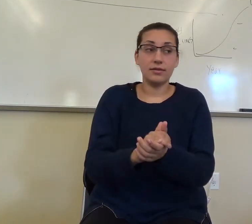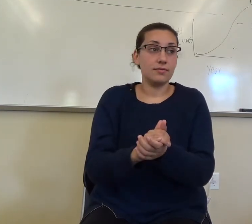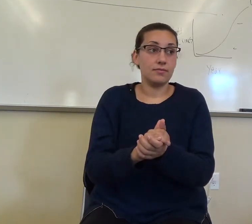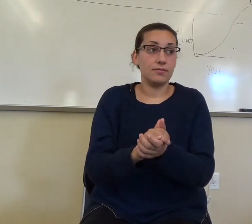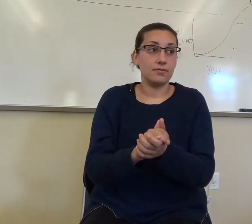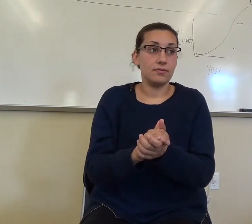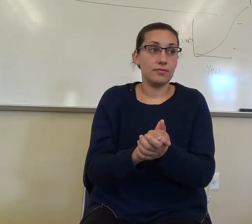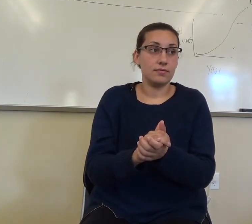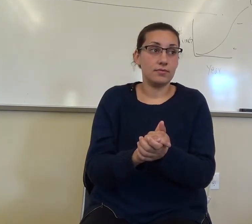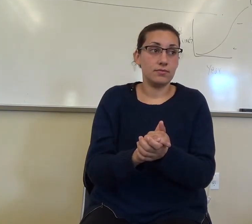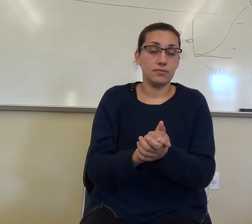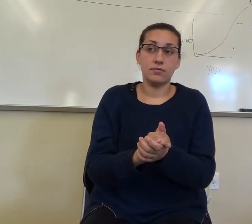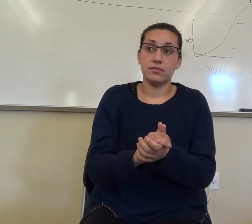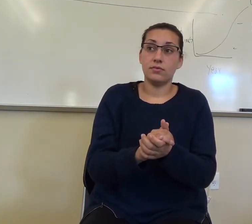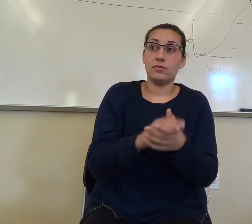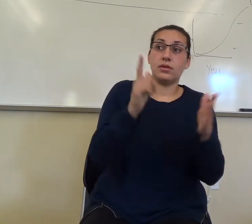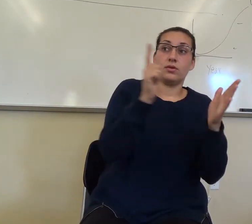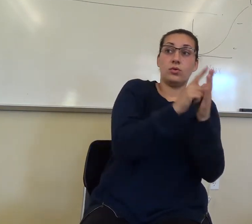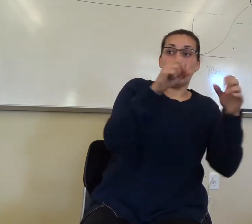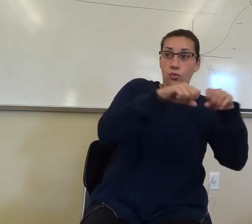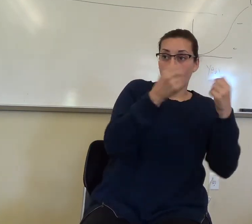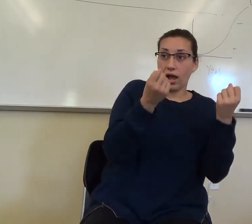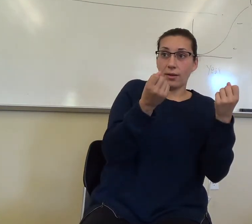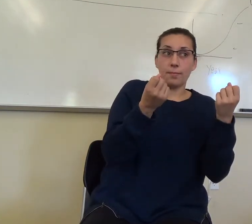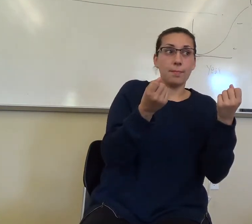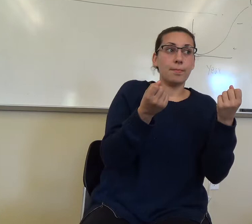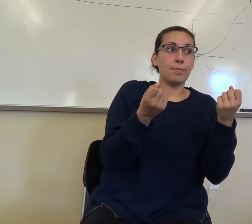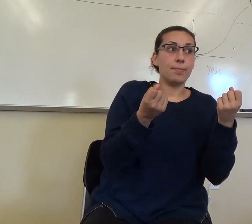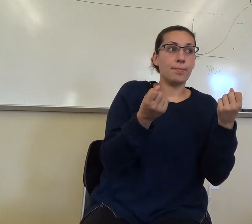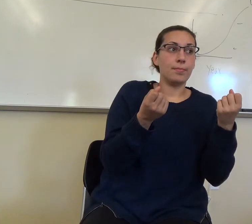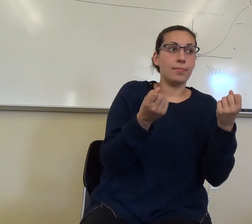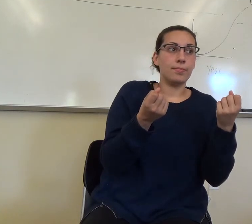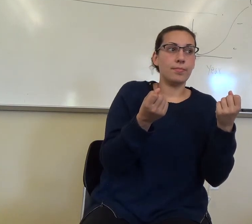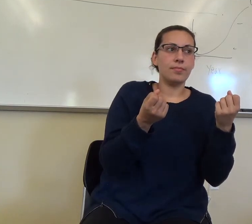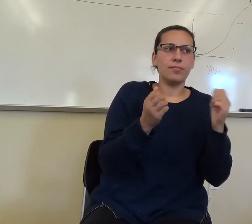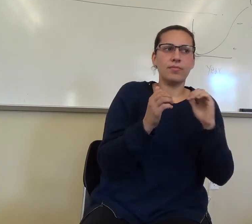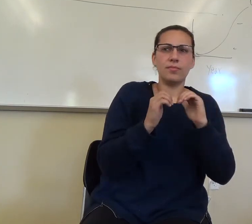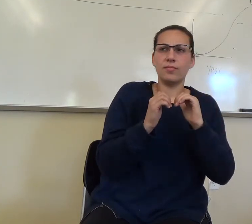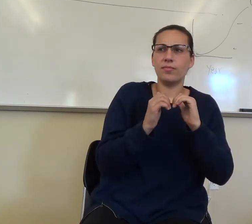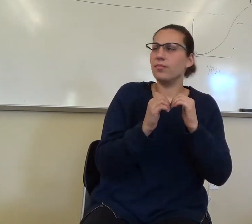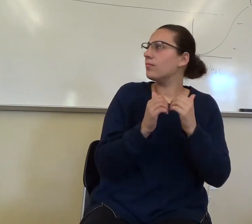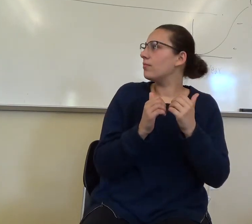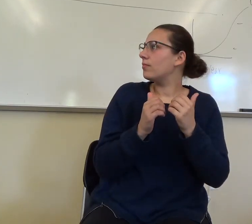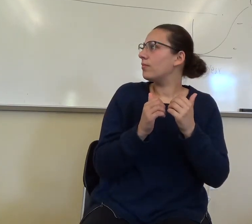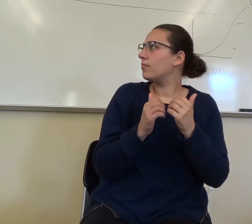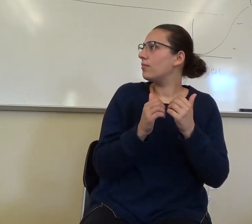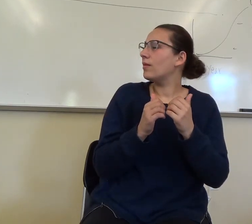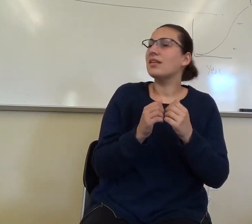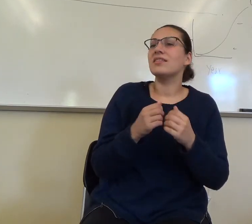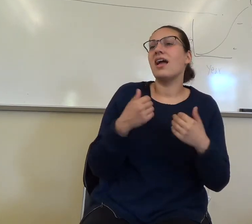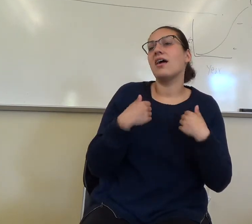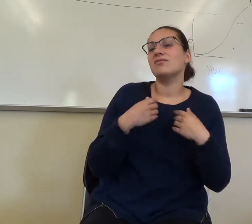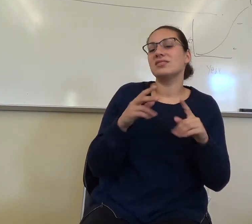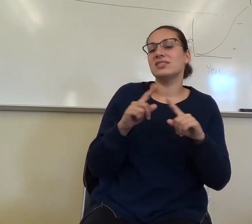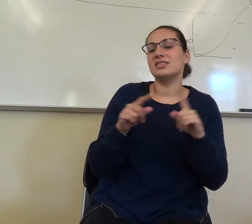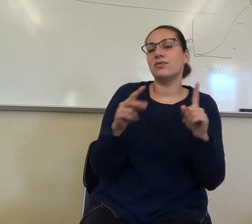that crime is, how would you do that? How would you make that sentence? Believe different things about crime or